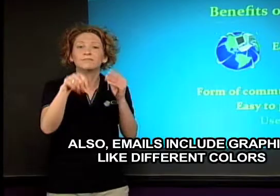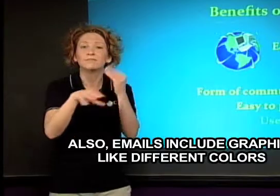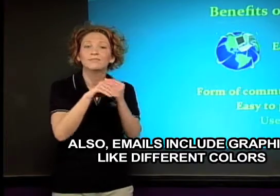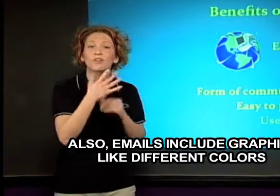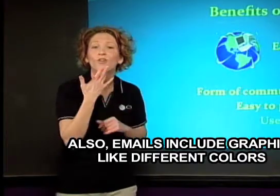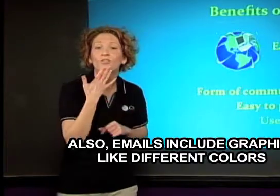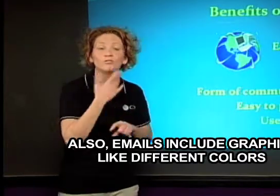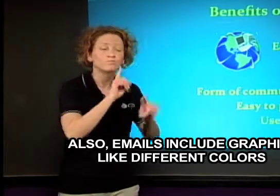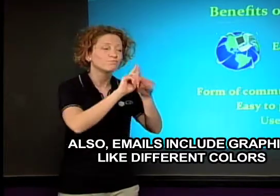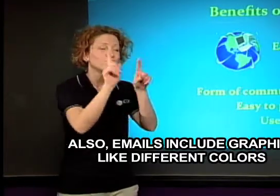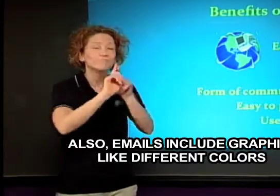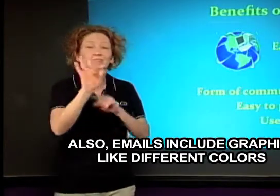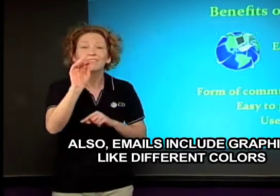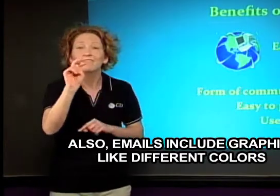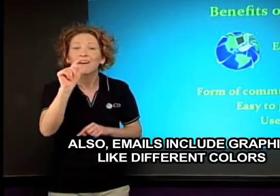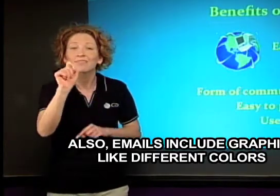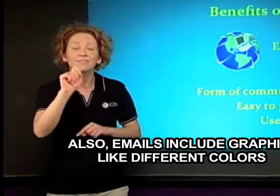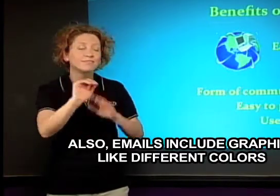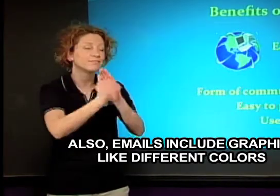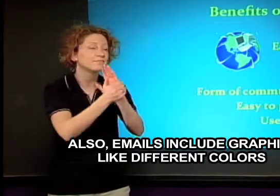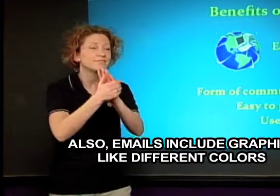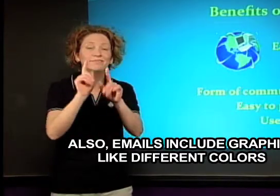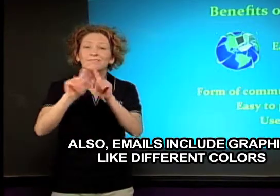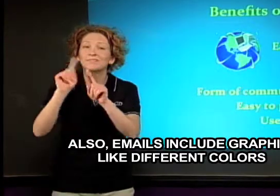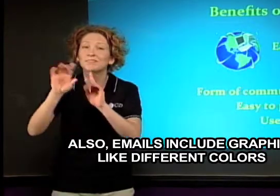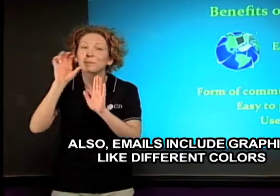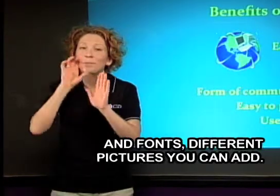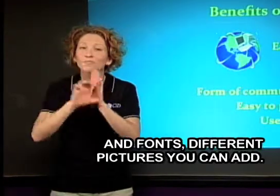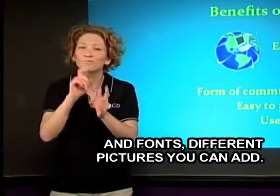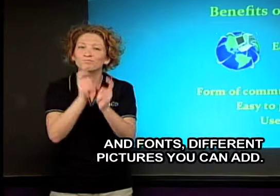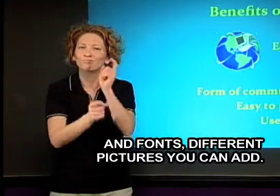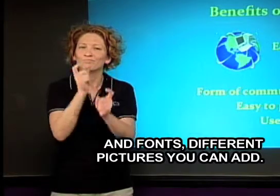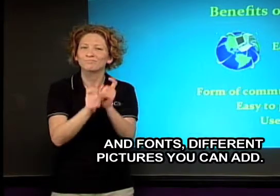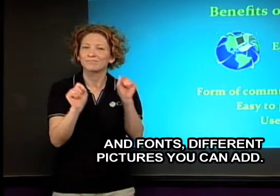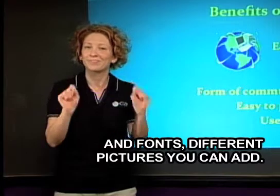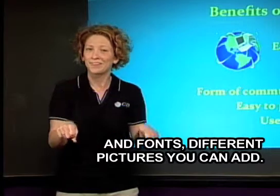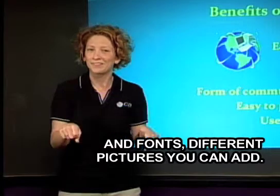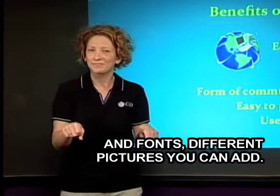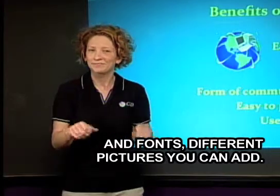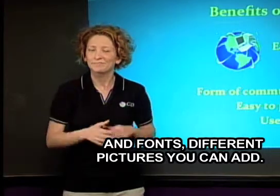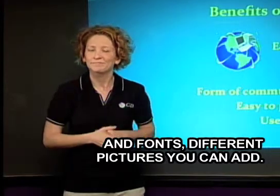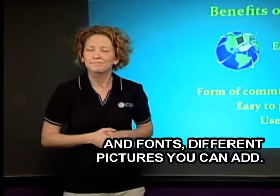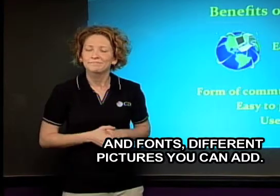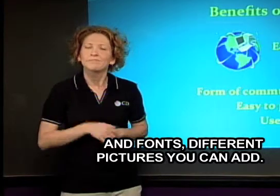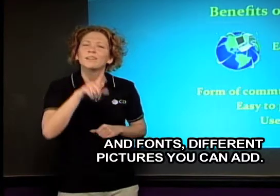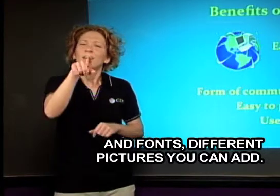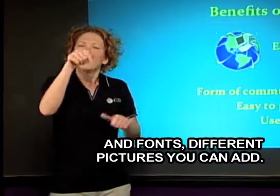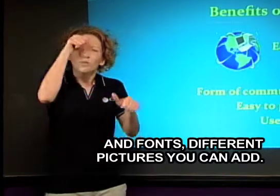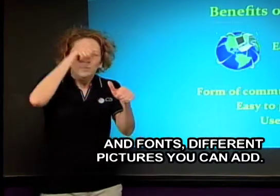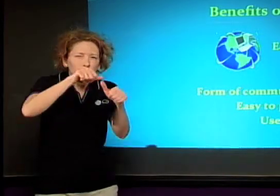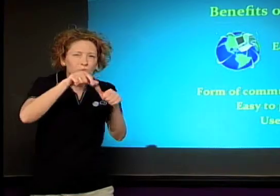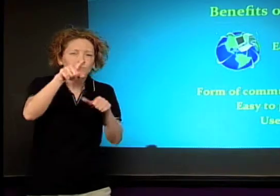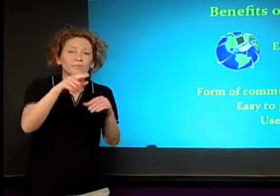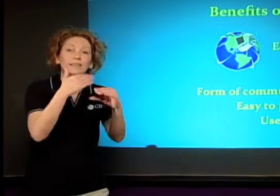Also, emails include graphics like different colors and fonts, different pictures you can add.